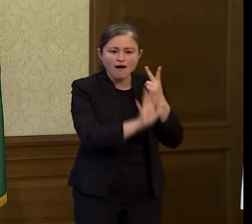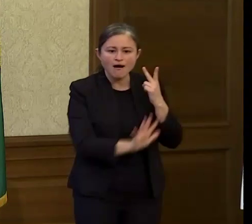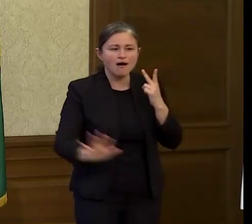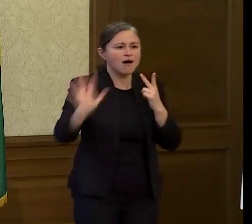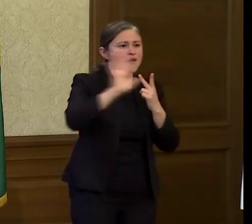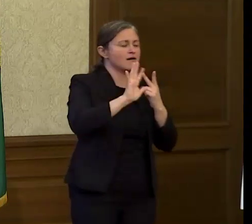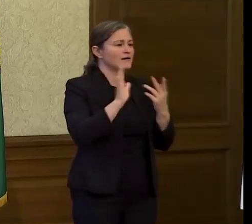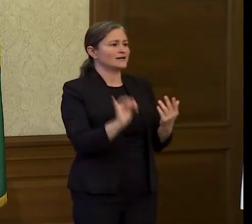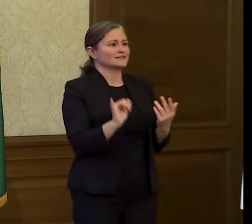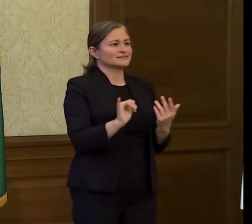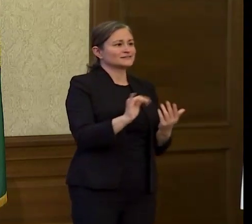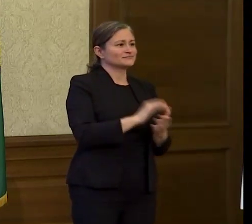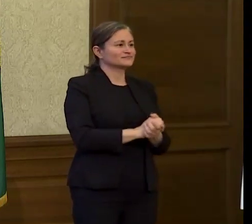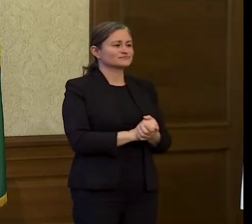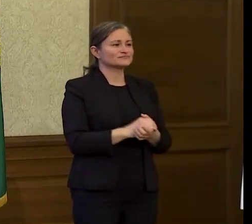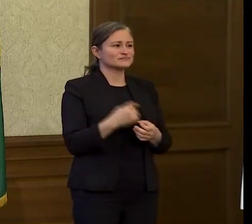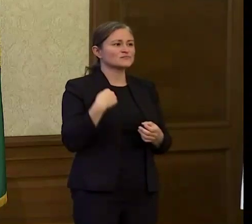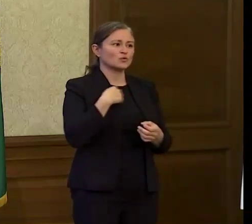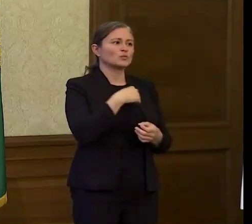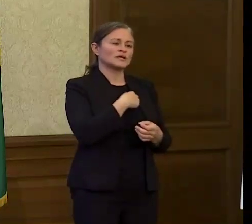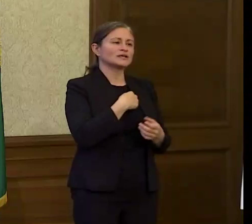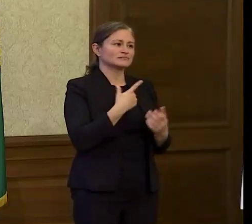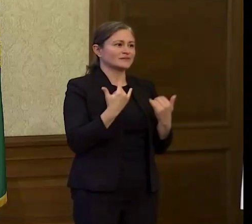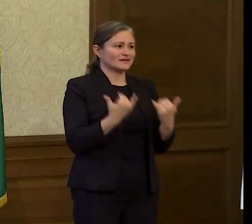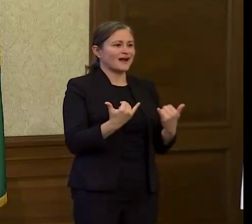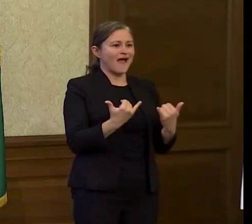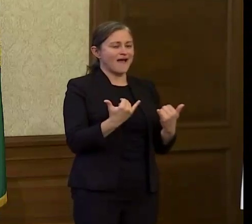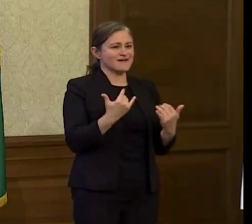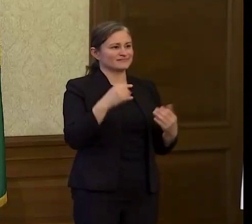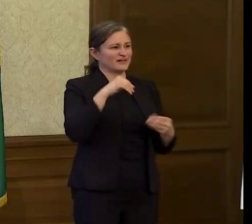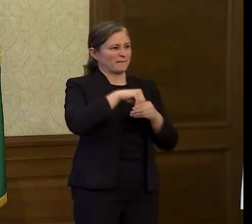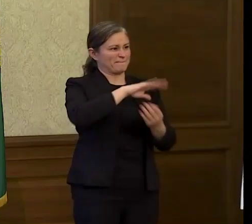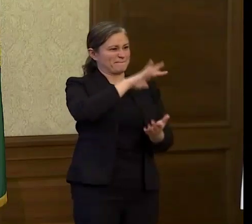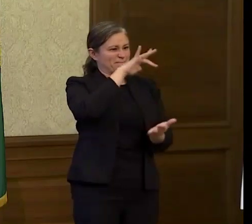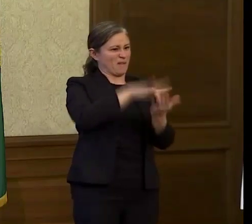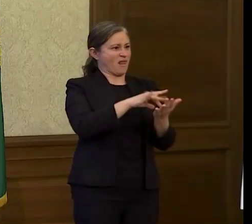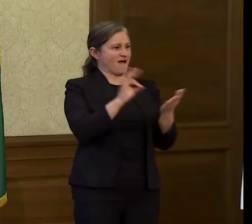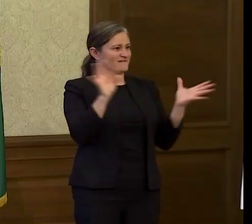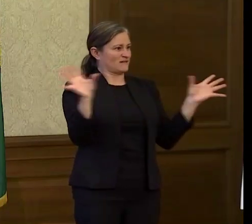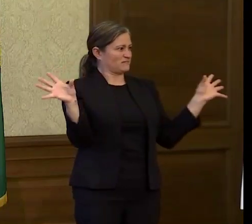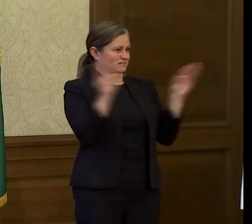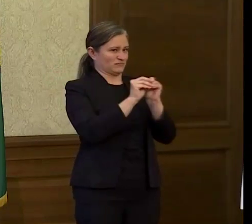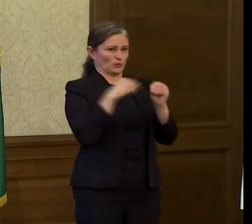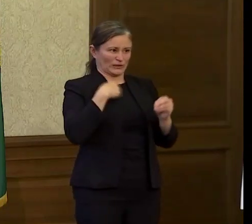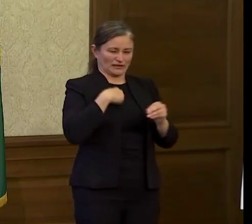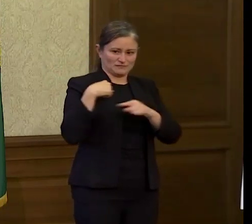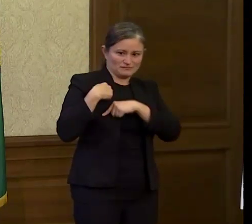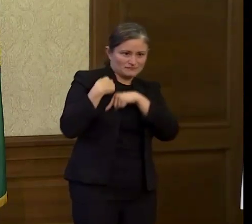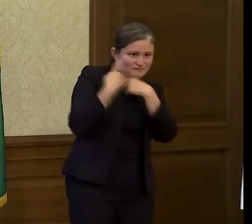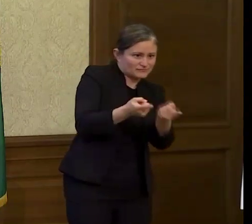We really are in the middle of a massive mobilization, fueled by